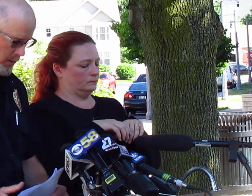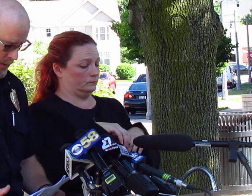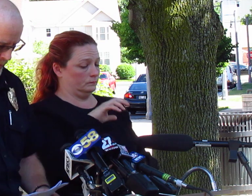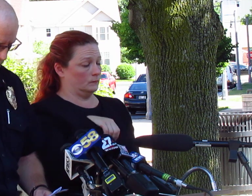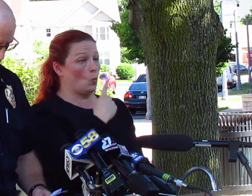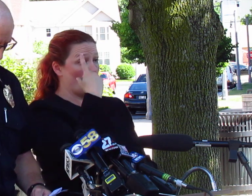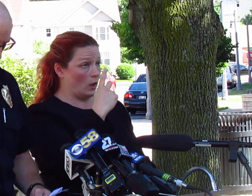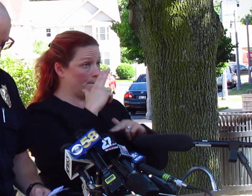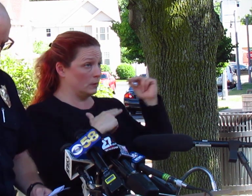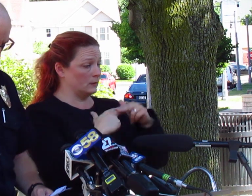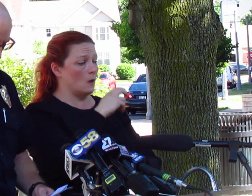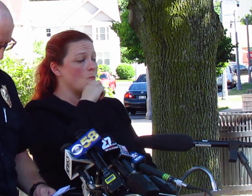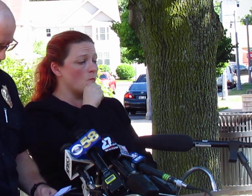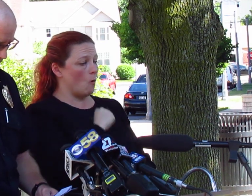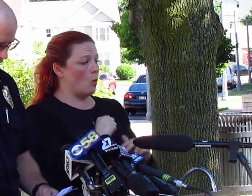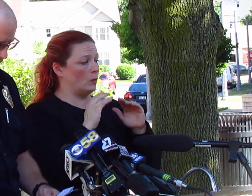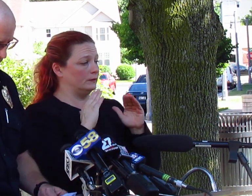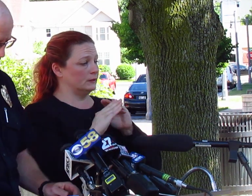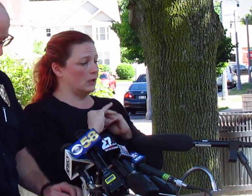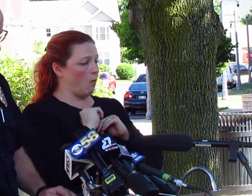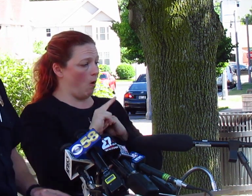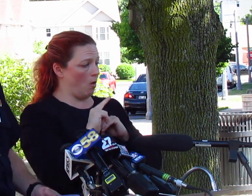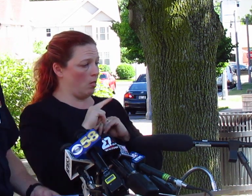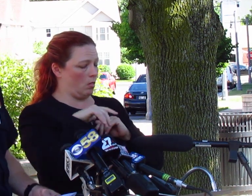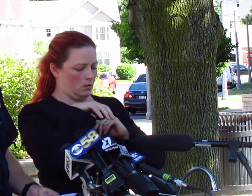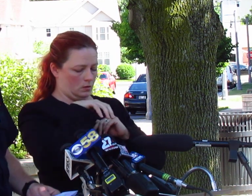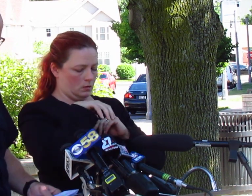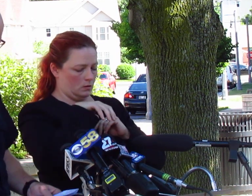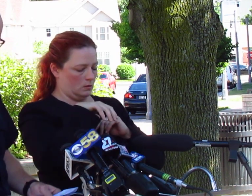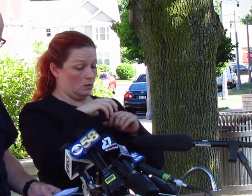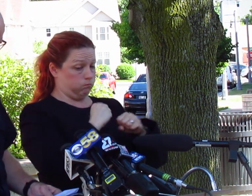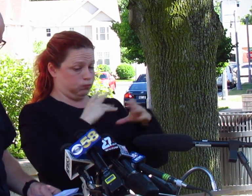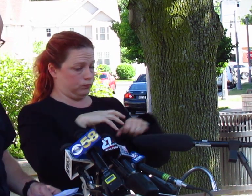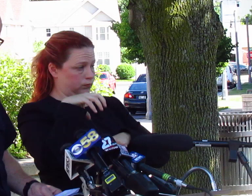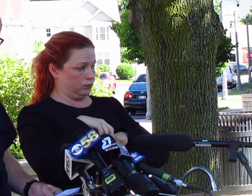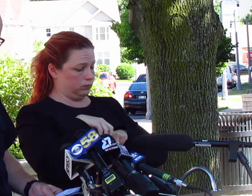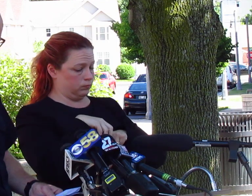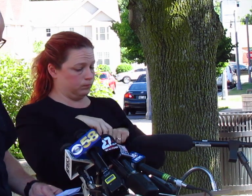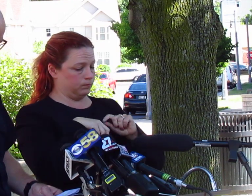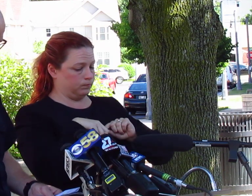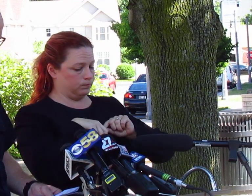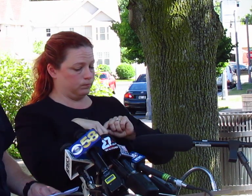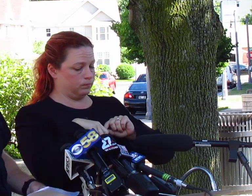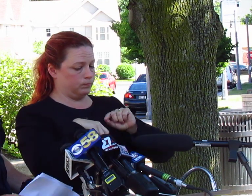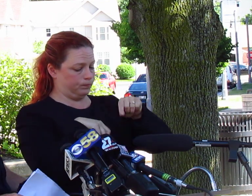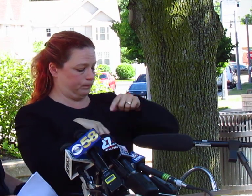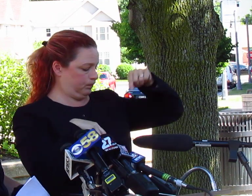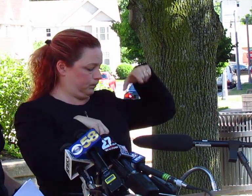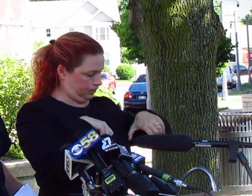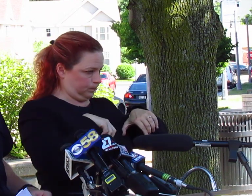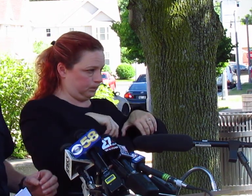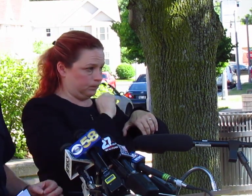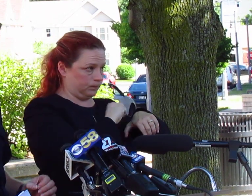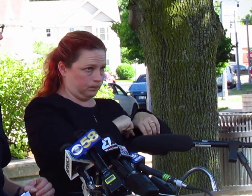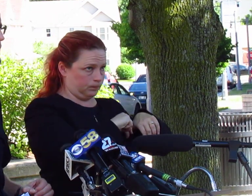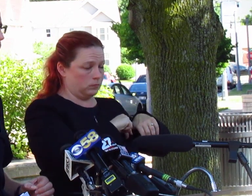zone. We did have our building inspection team go in and check the structural integrity of that, along with an insurance